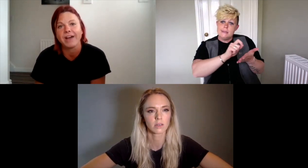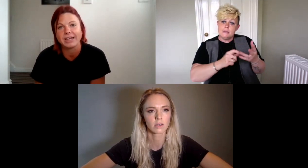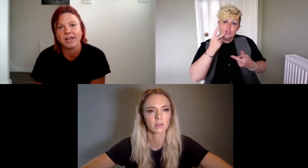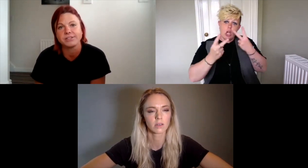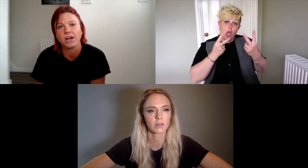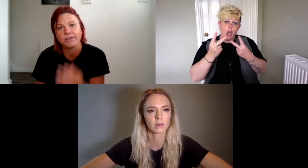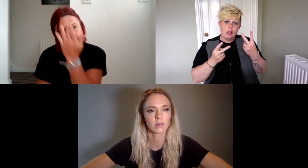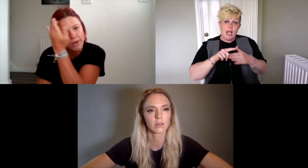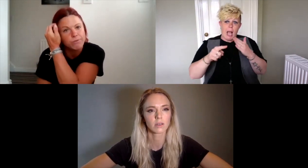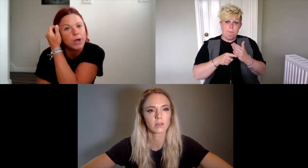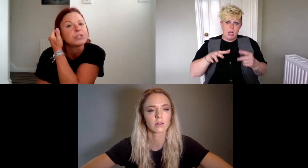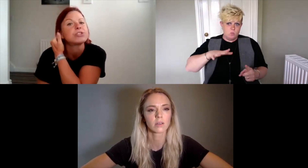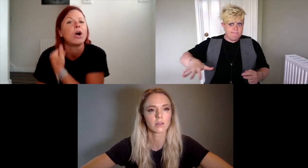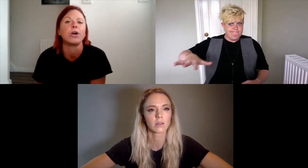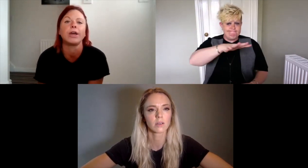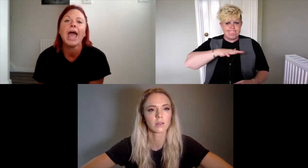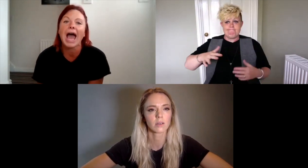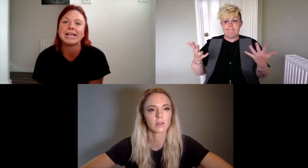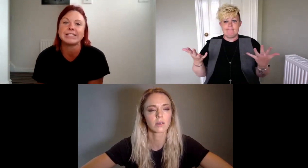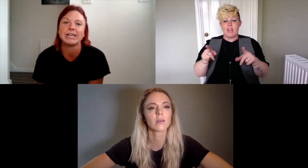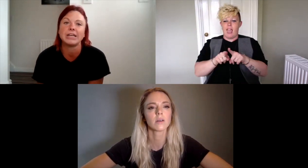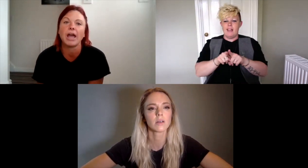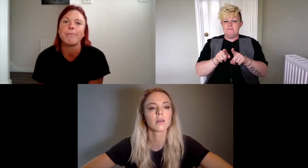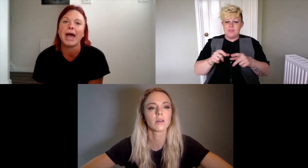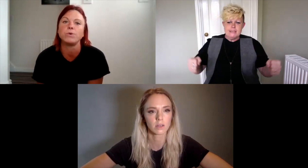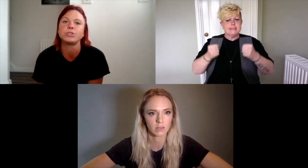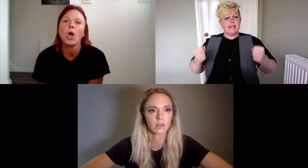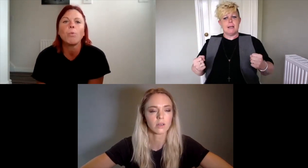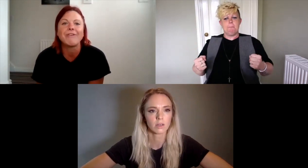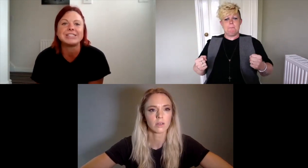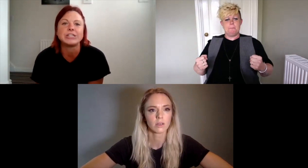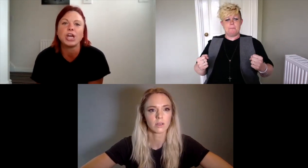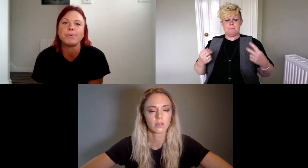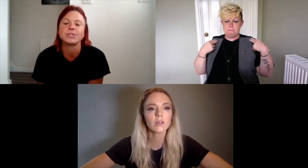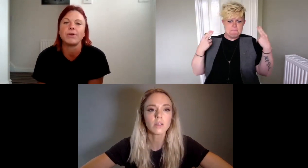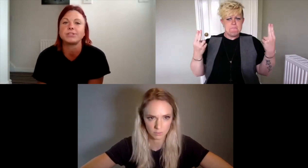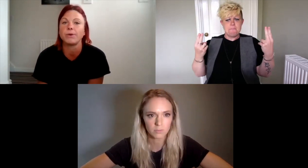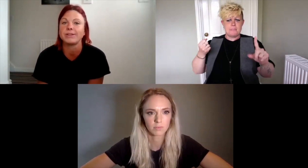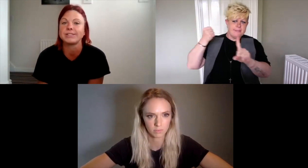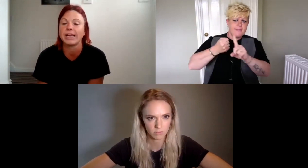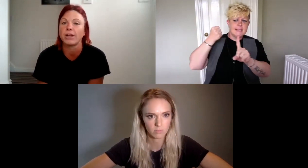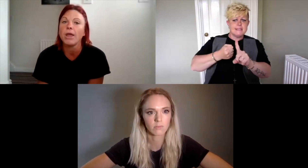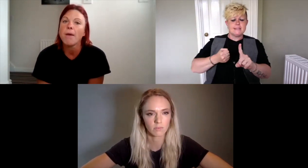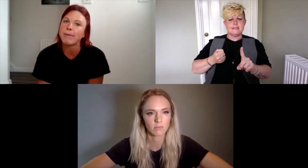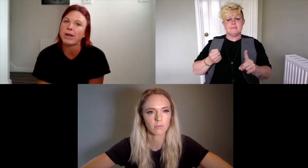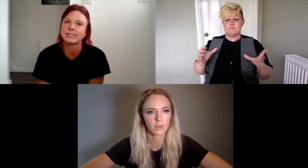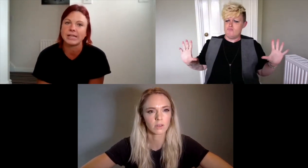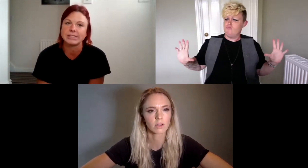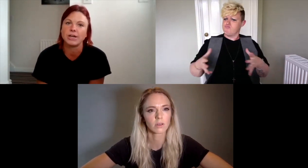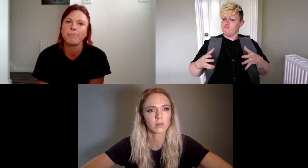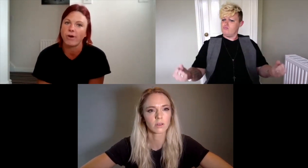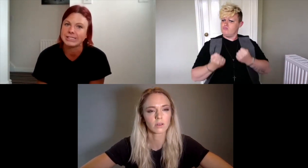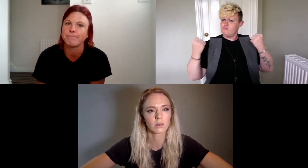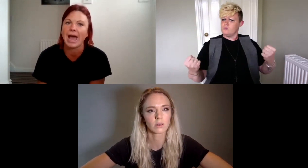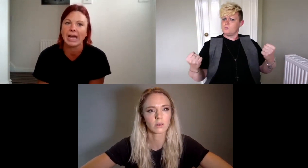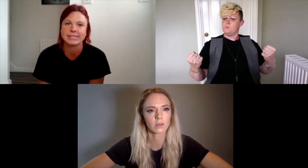one fan has kind of wrote a song asking about where is the interpreter, and so they're saying like maybe like standing